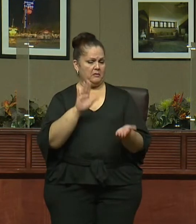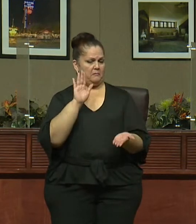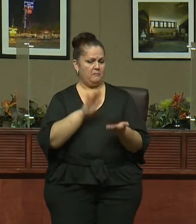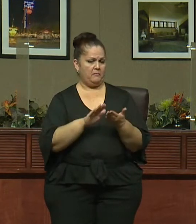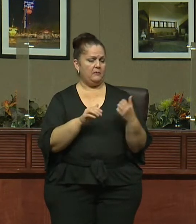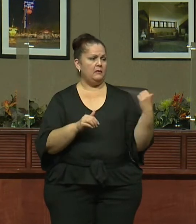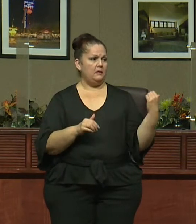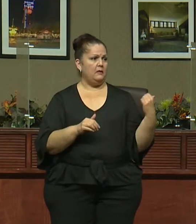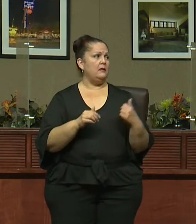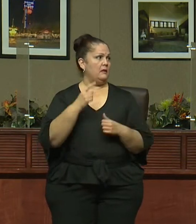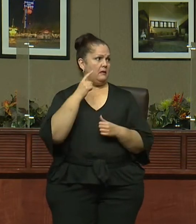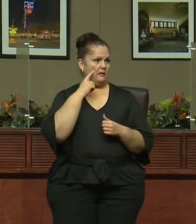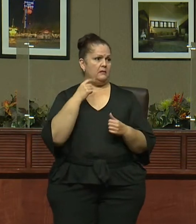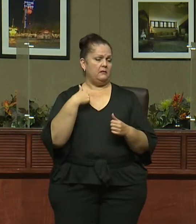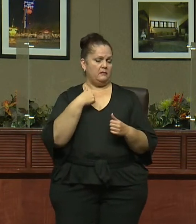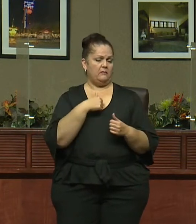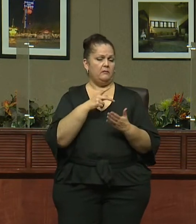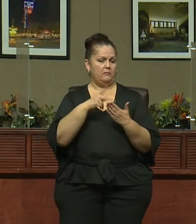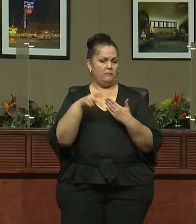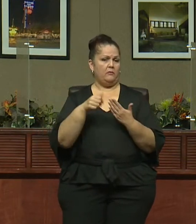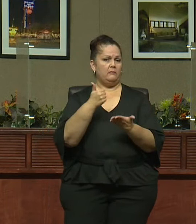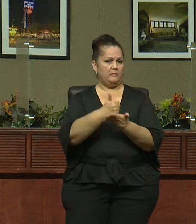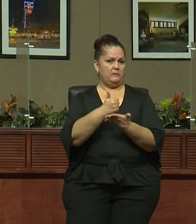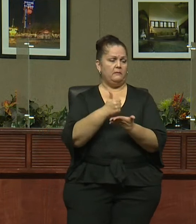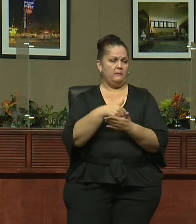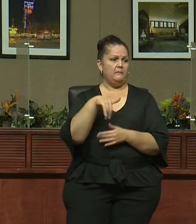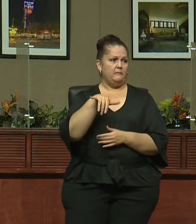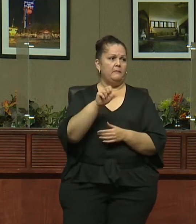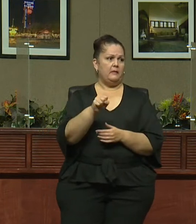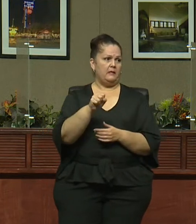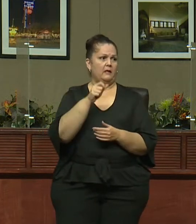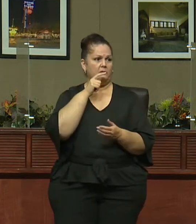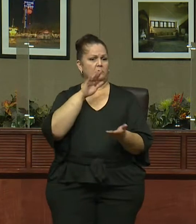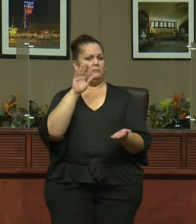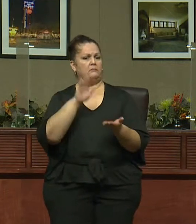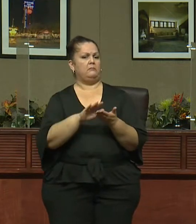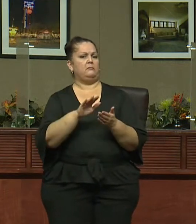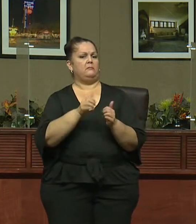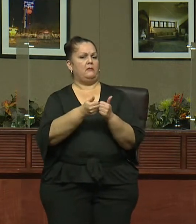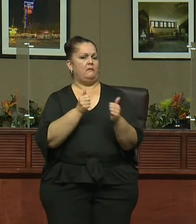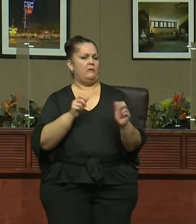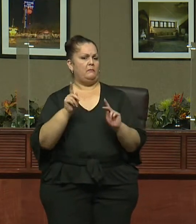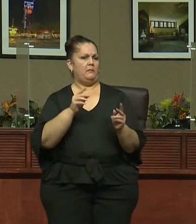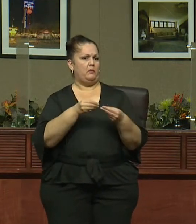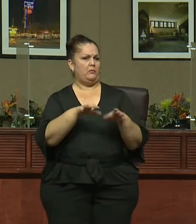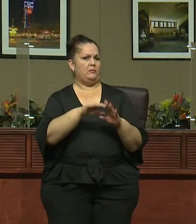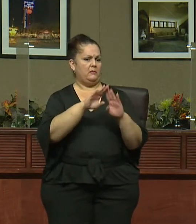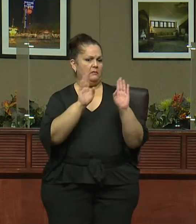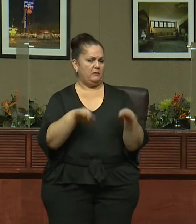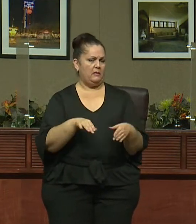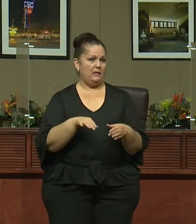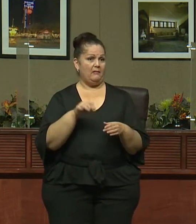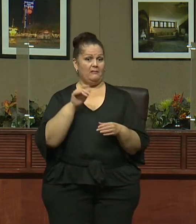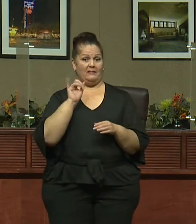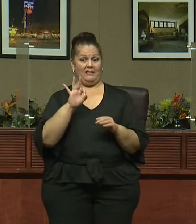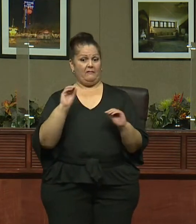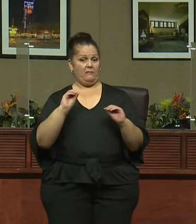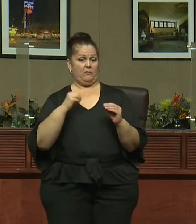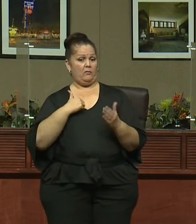think it has certainly had a positive impact on reducing the number of evictions that would have been